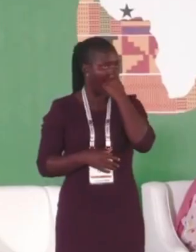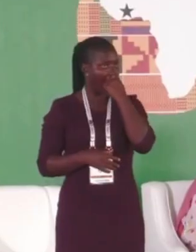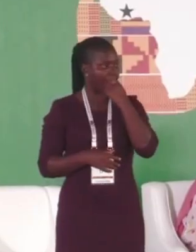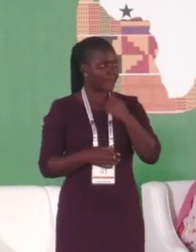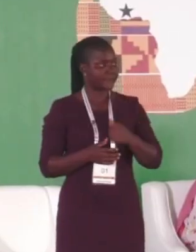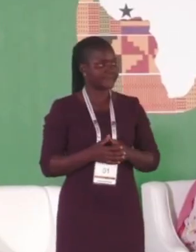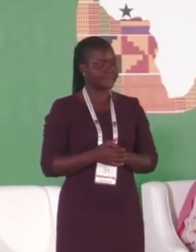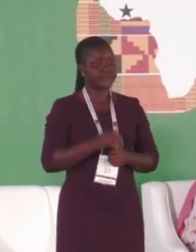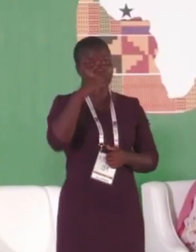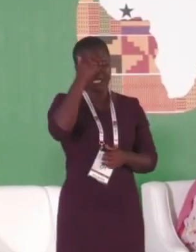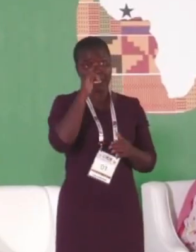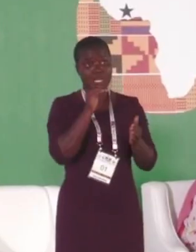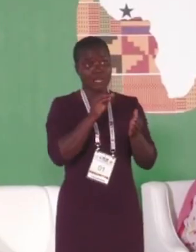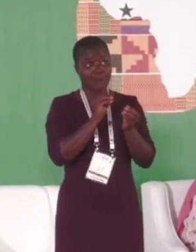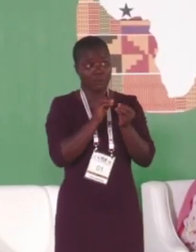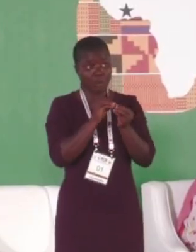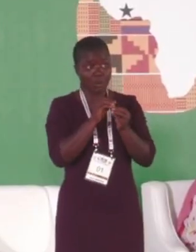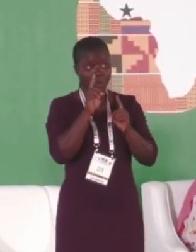Anyone?